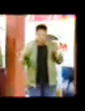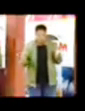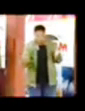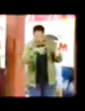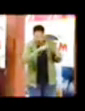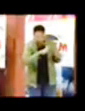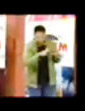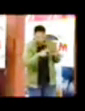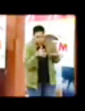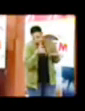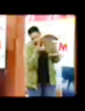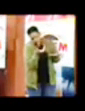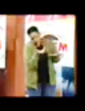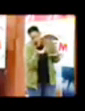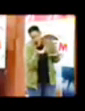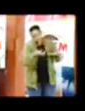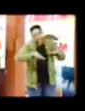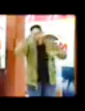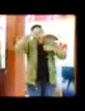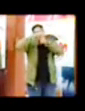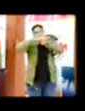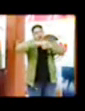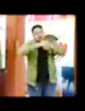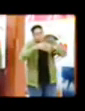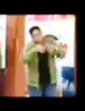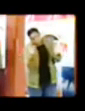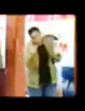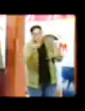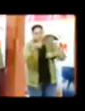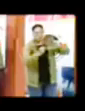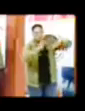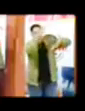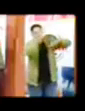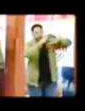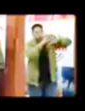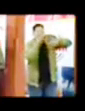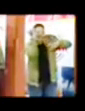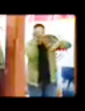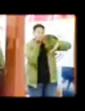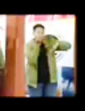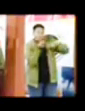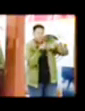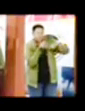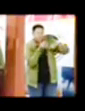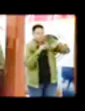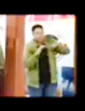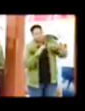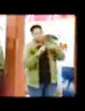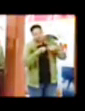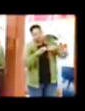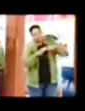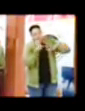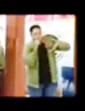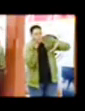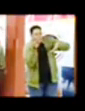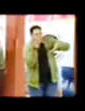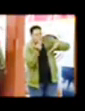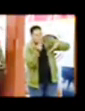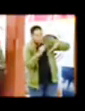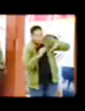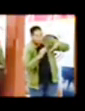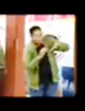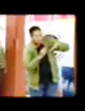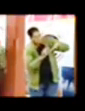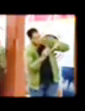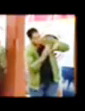from the high pressure area that was north of Jamaica. When there was a slight break, it would take advantage of that break